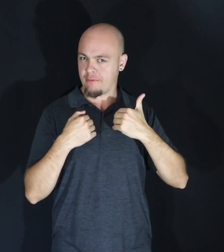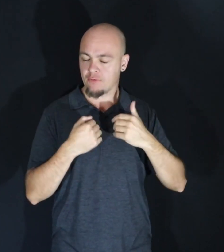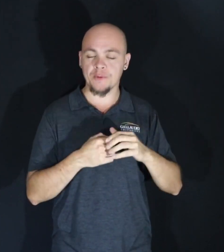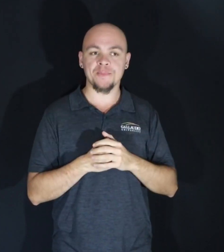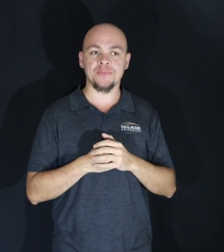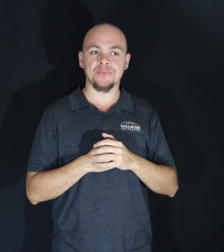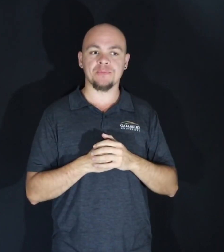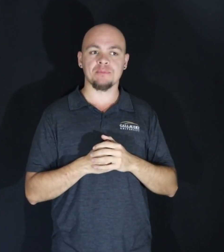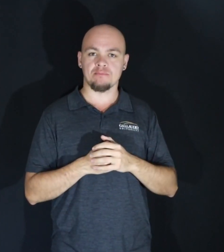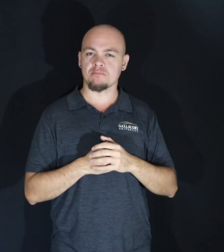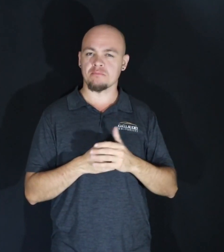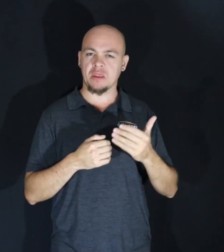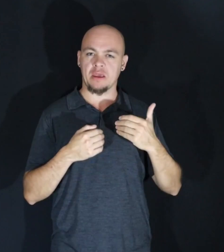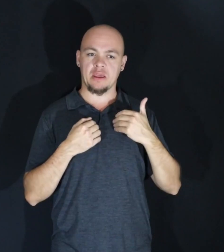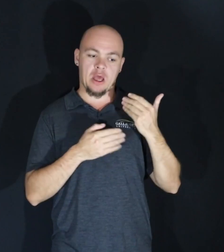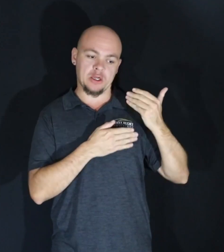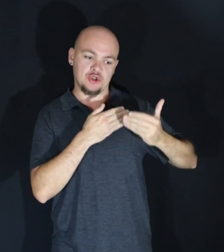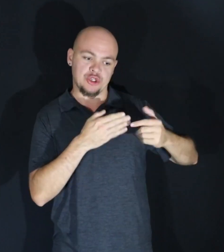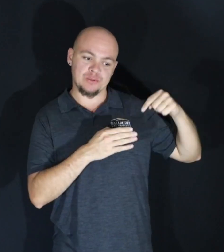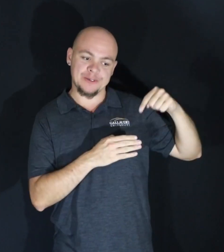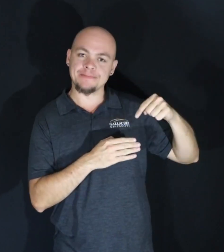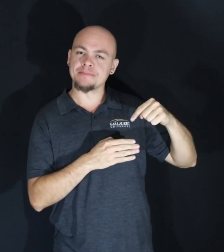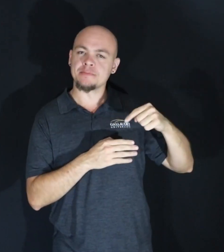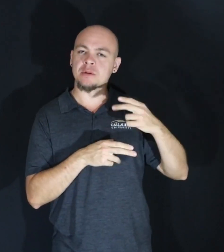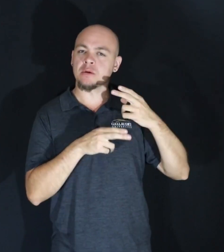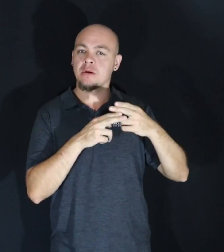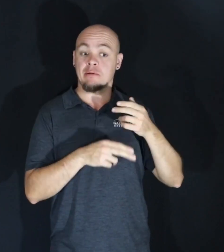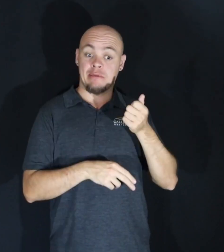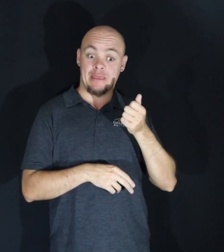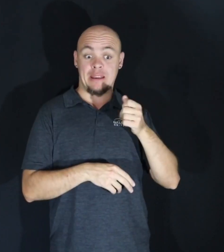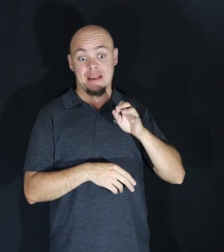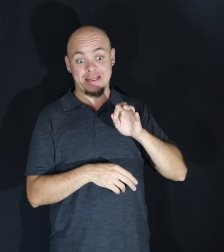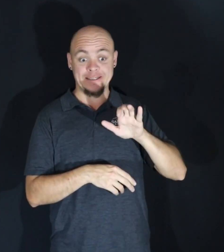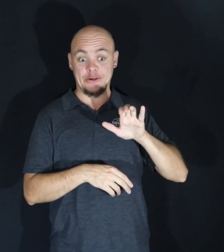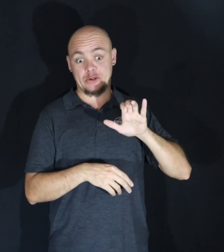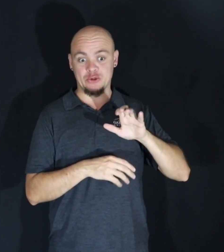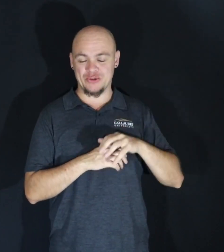the younger generation refers to as the late 1900s.